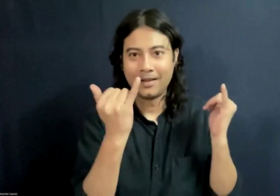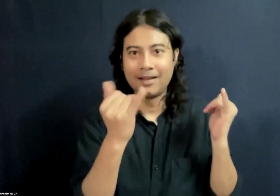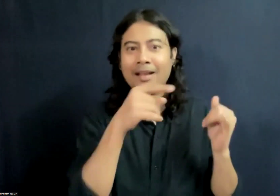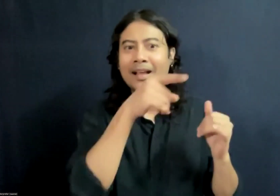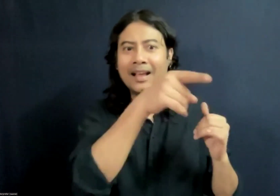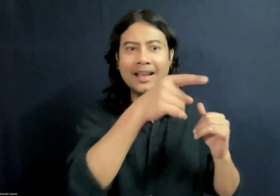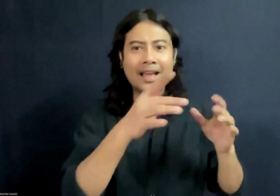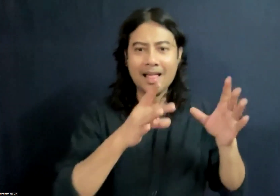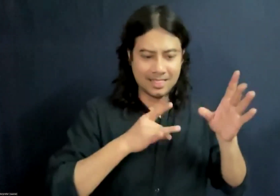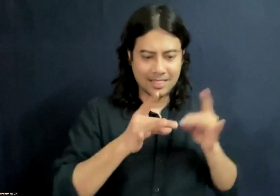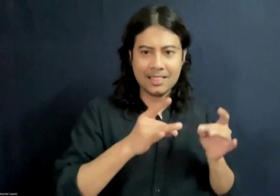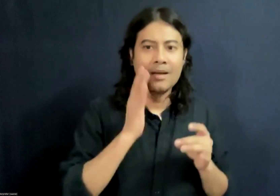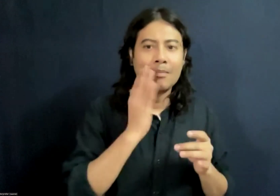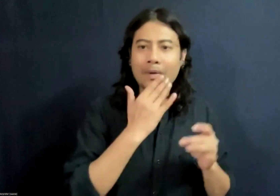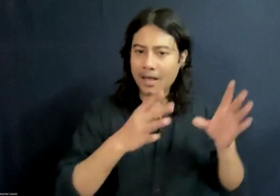Is it?